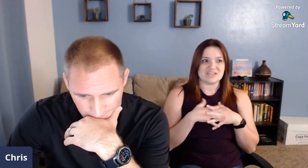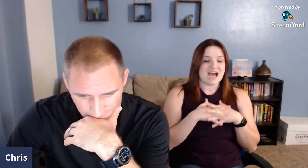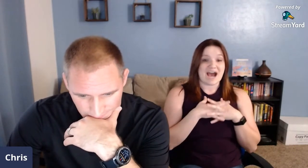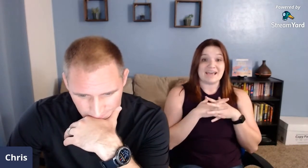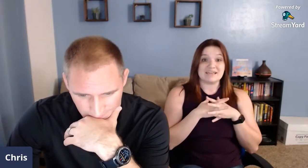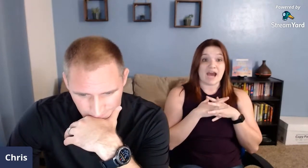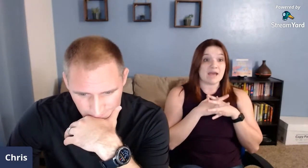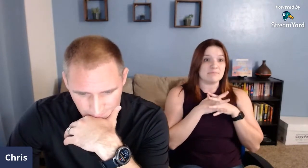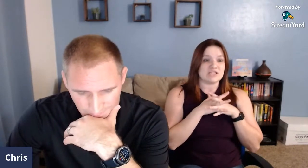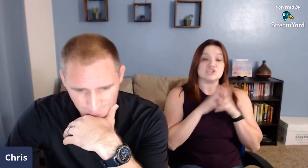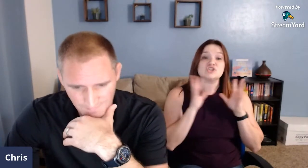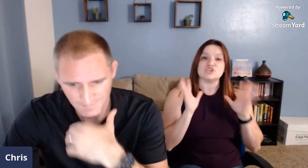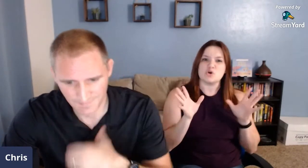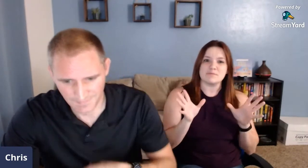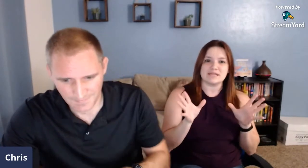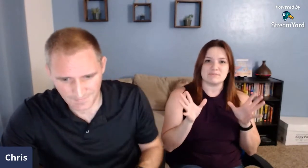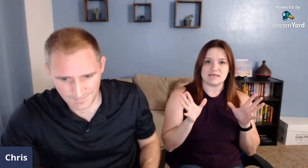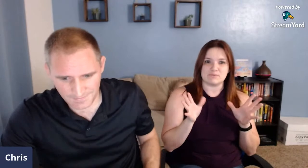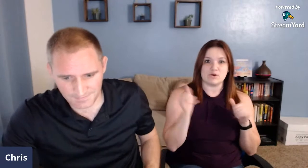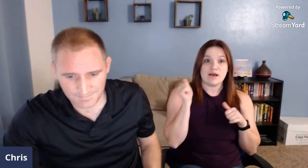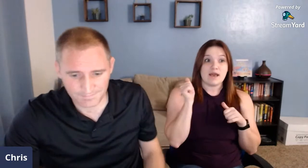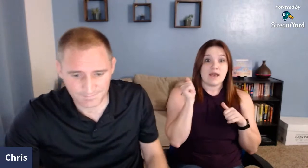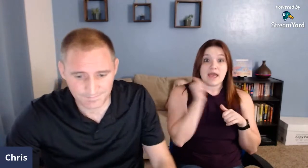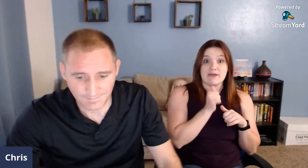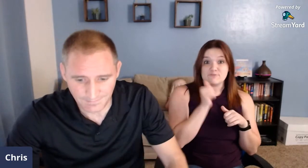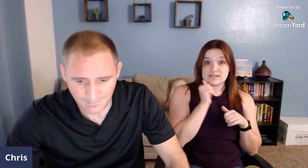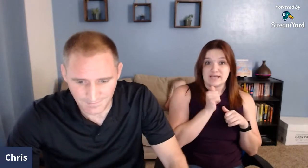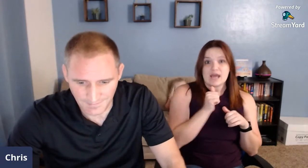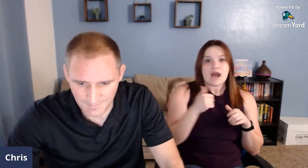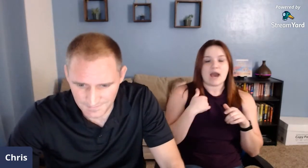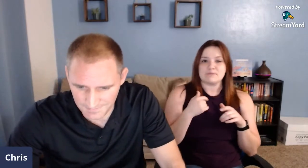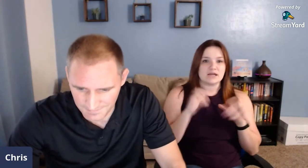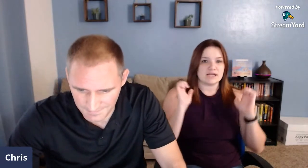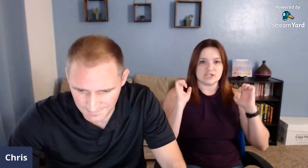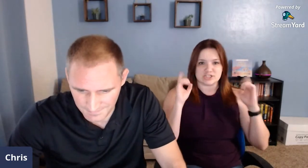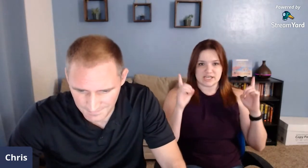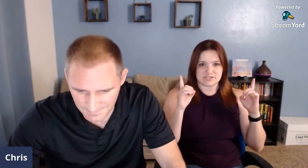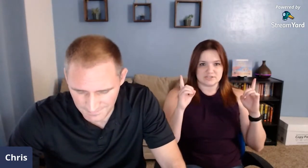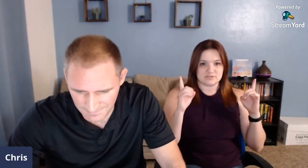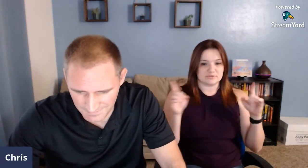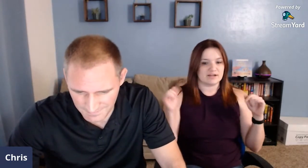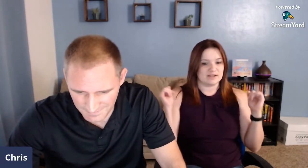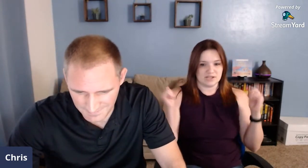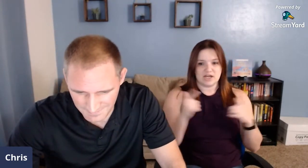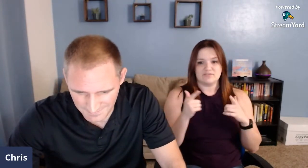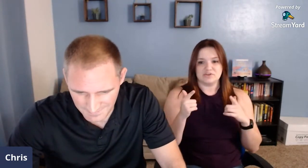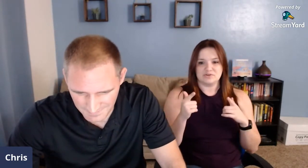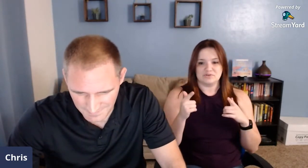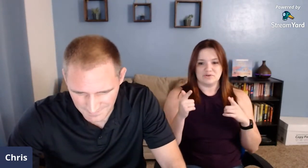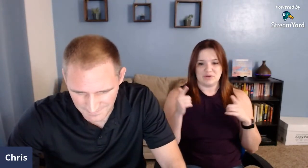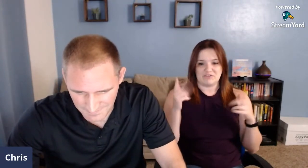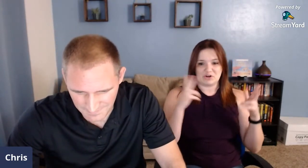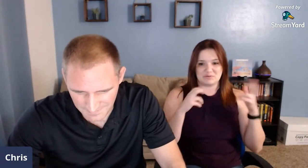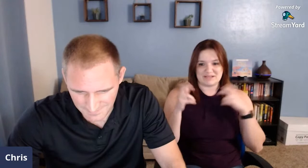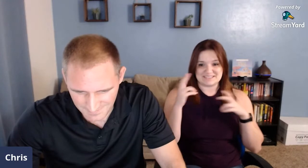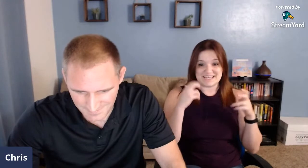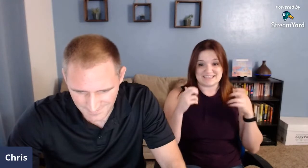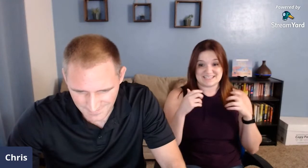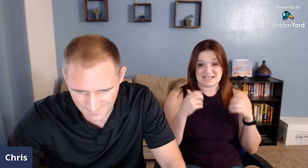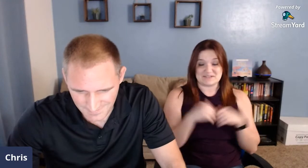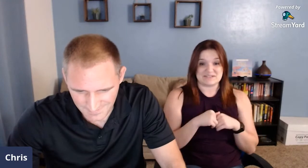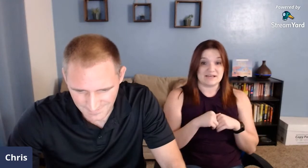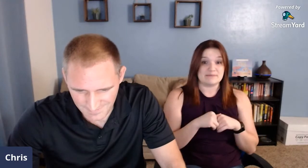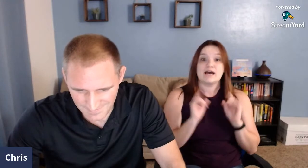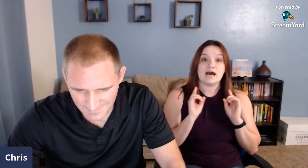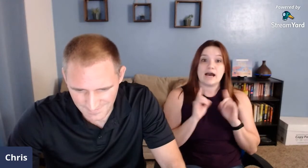engagement. I meet so many people every day. I'm not an educational interpreter, and a lot of you who have heard me say